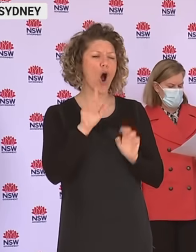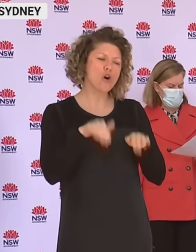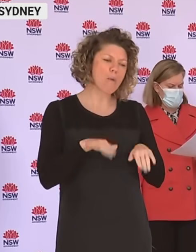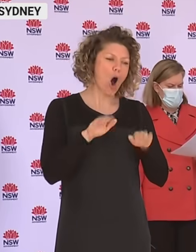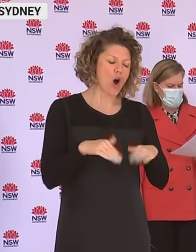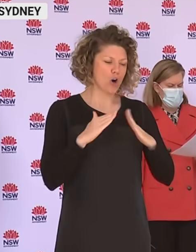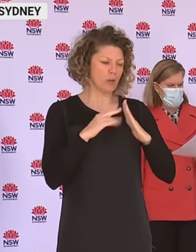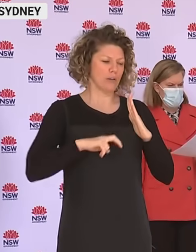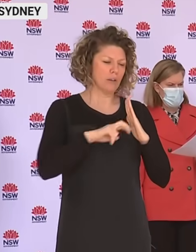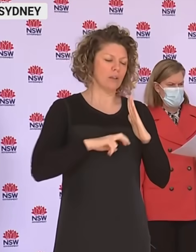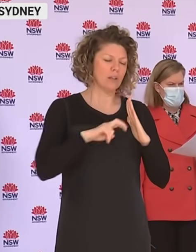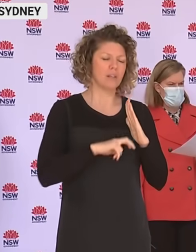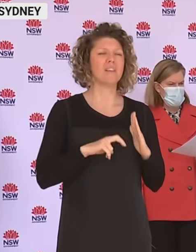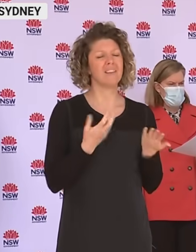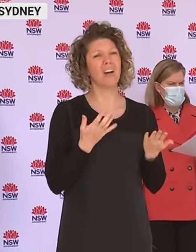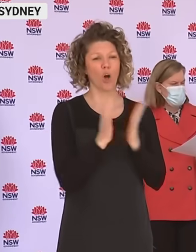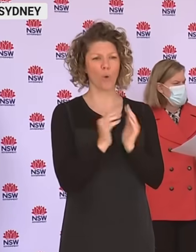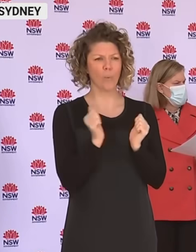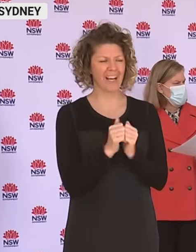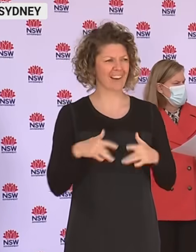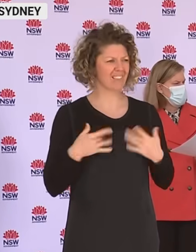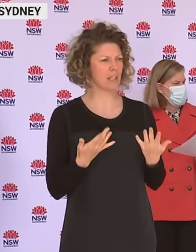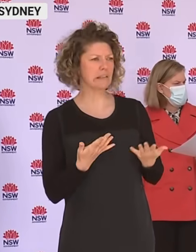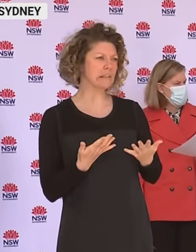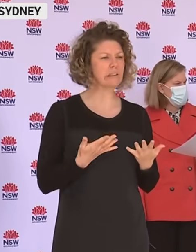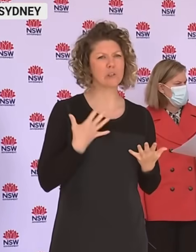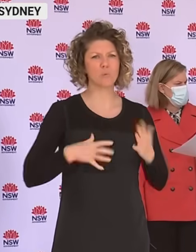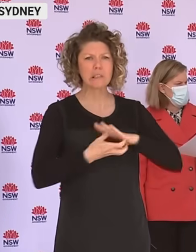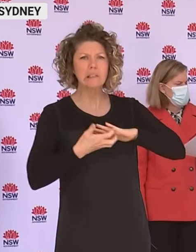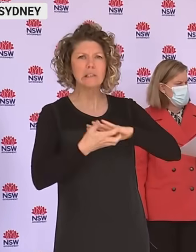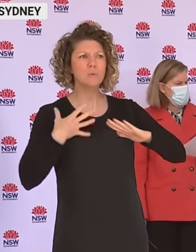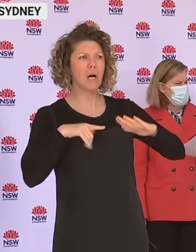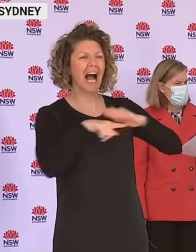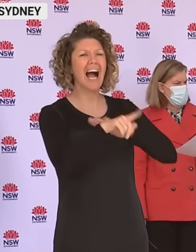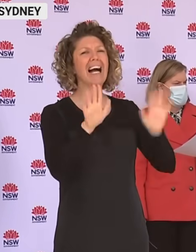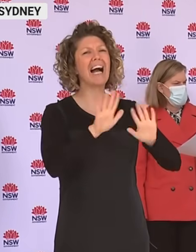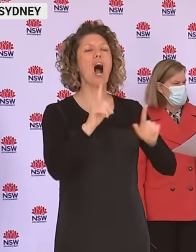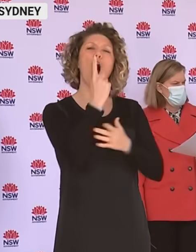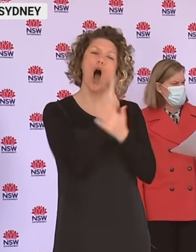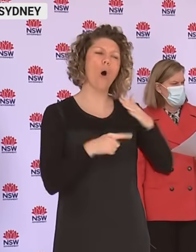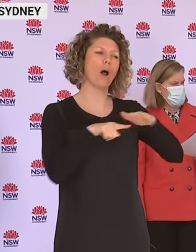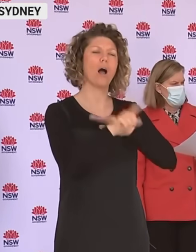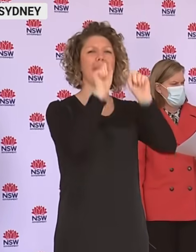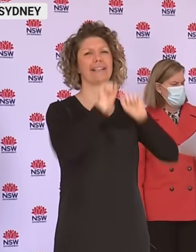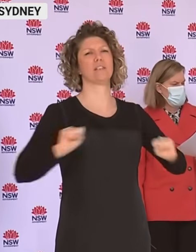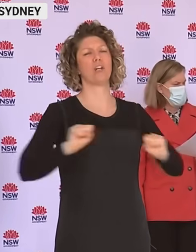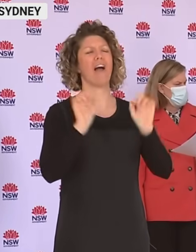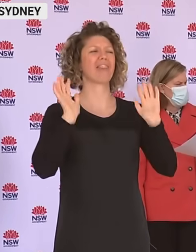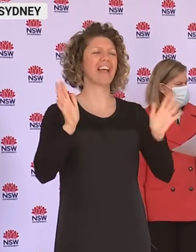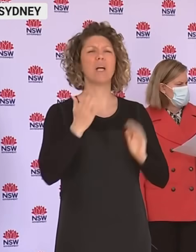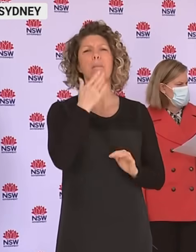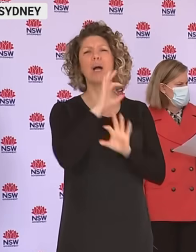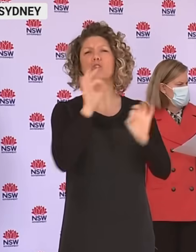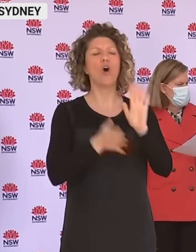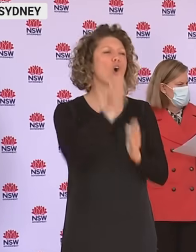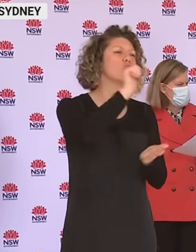we please ask that apart from that exercise that we've allowed outdoors, that people stay at home, that don't move around, don't go shopping,